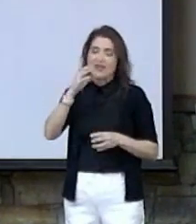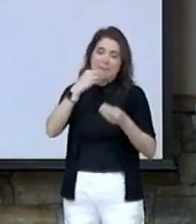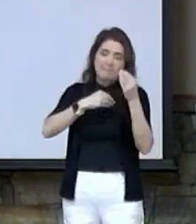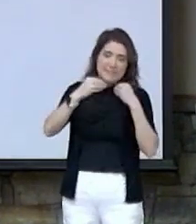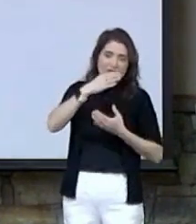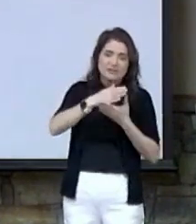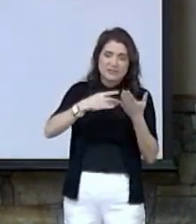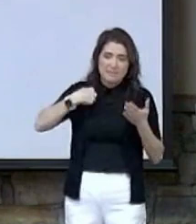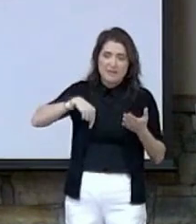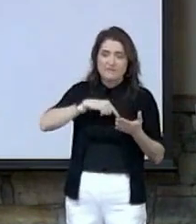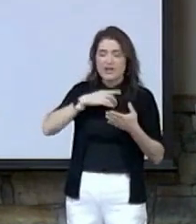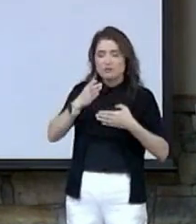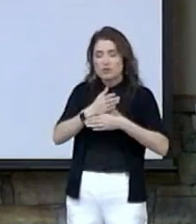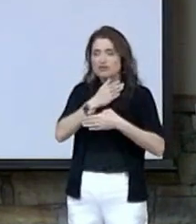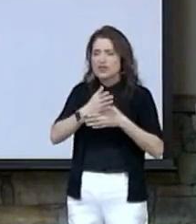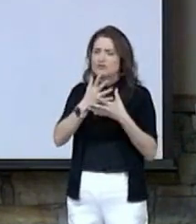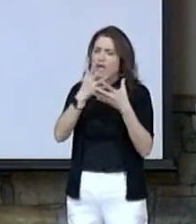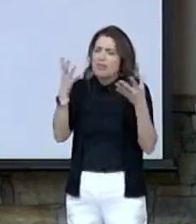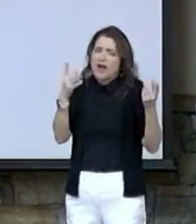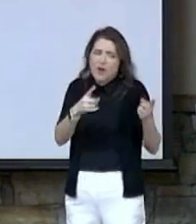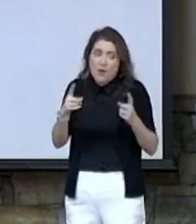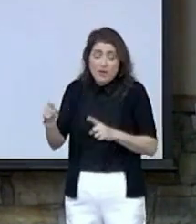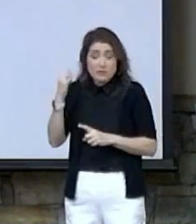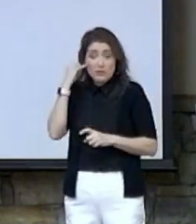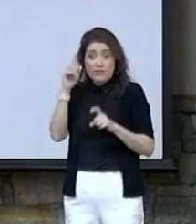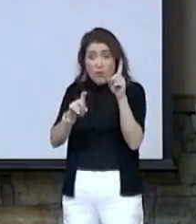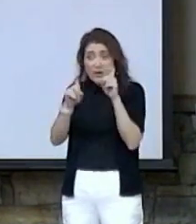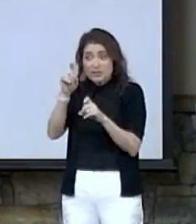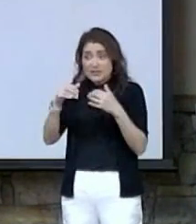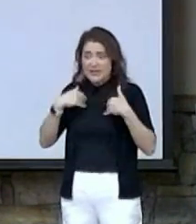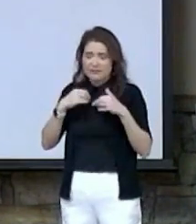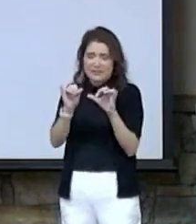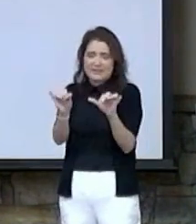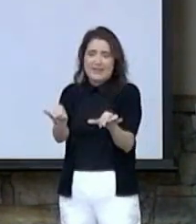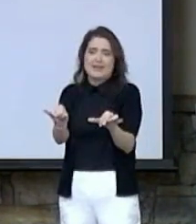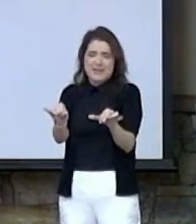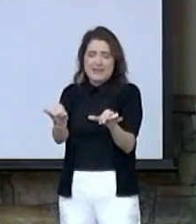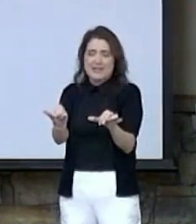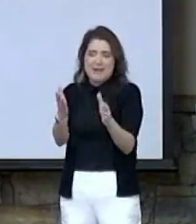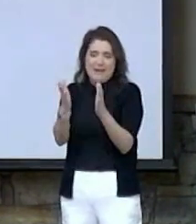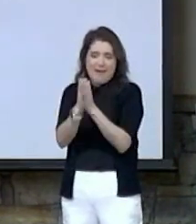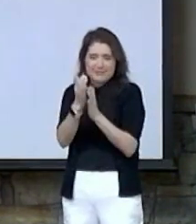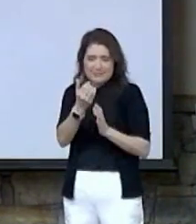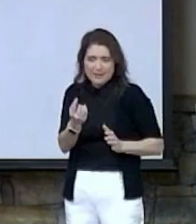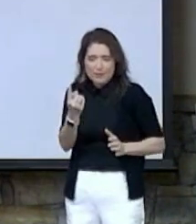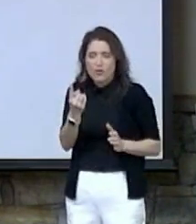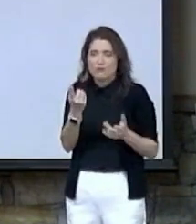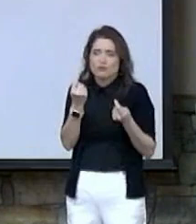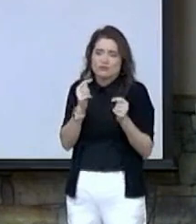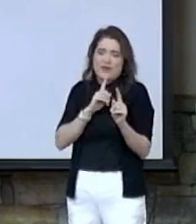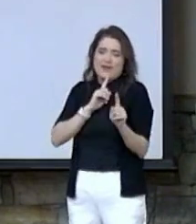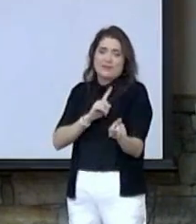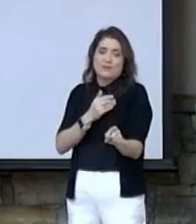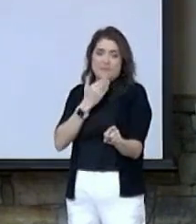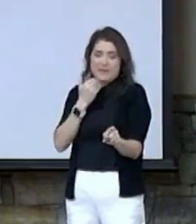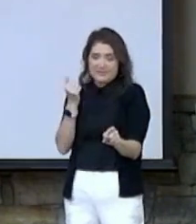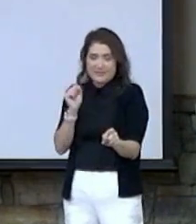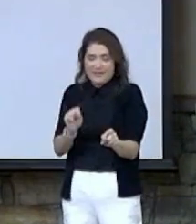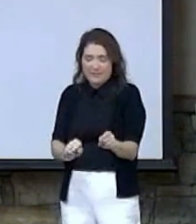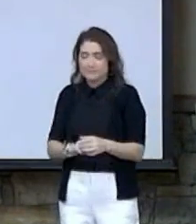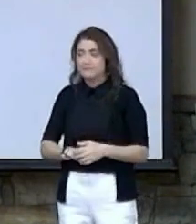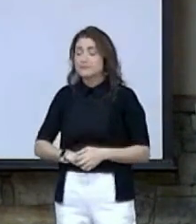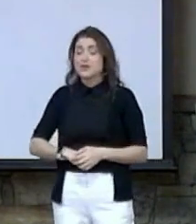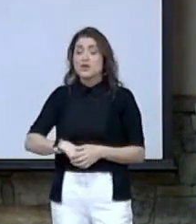today. And if you have questions, just stay around afterwards and feel free to ask any of us. We'll help answer them the best we can.